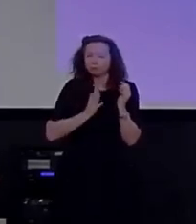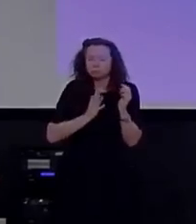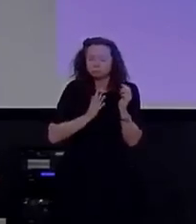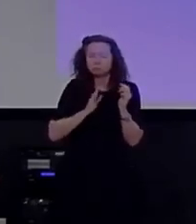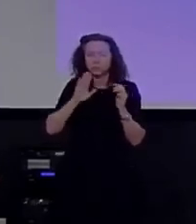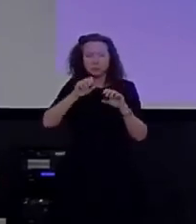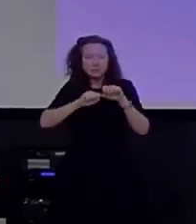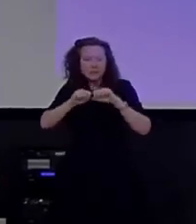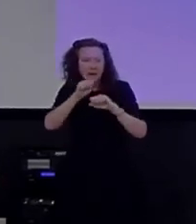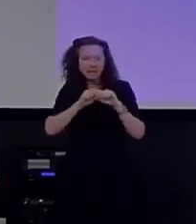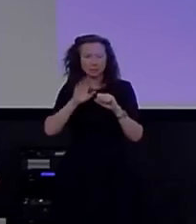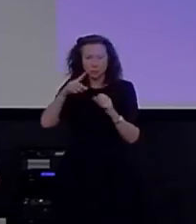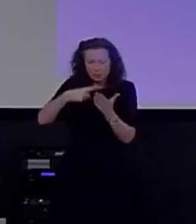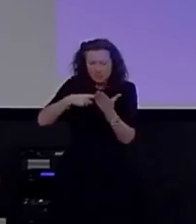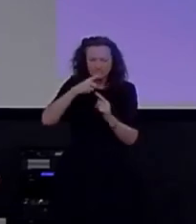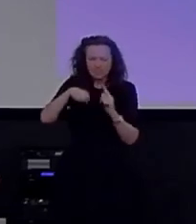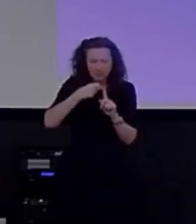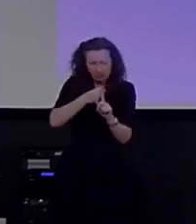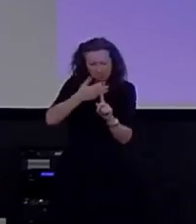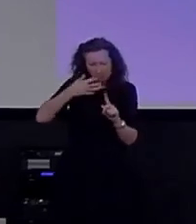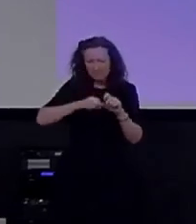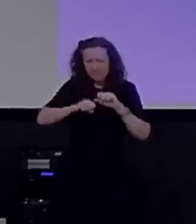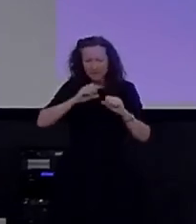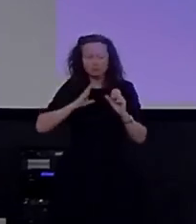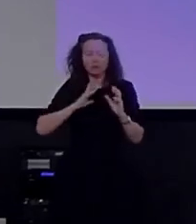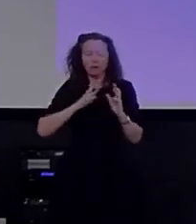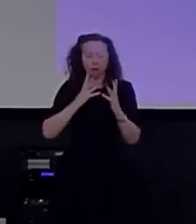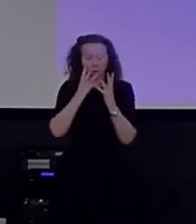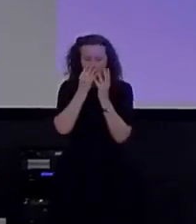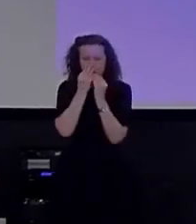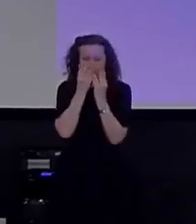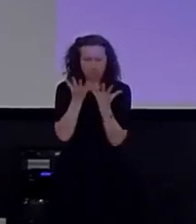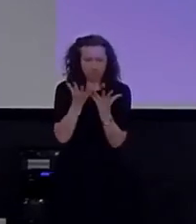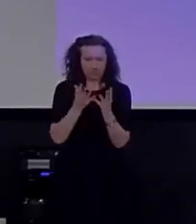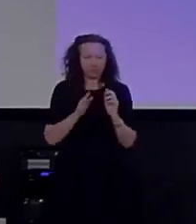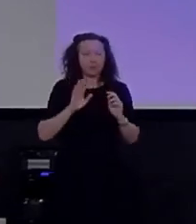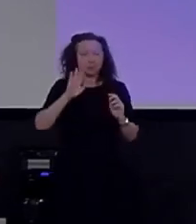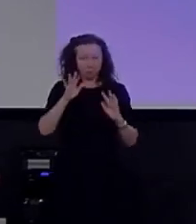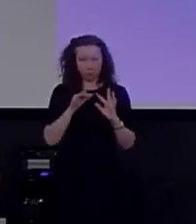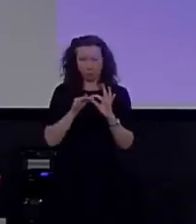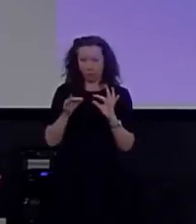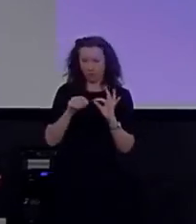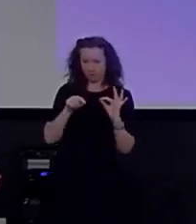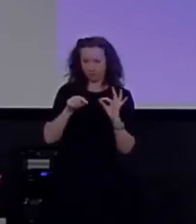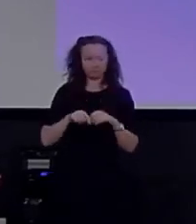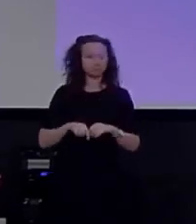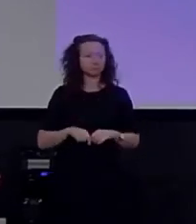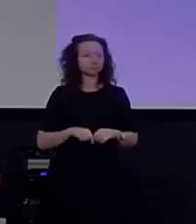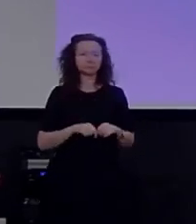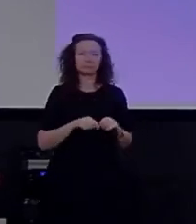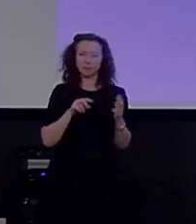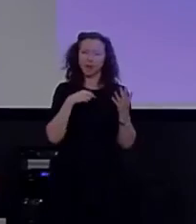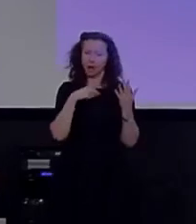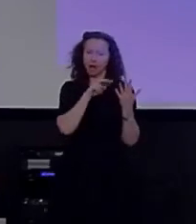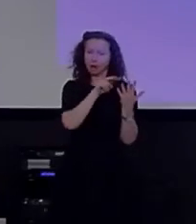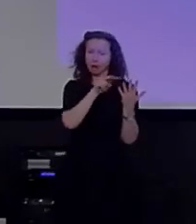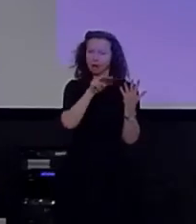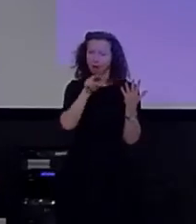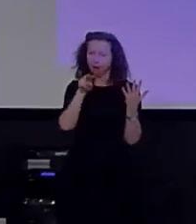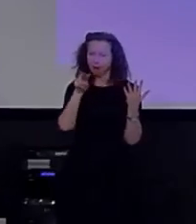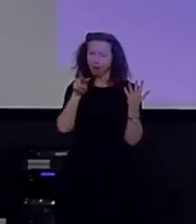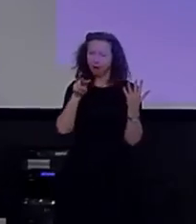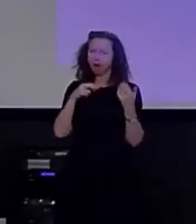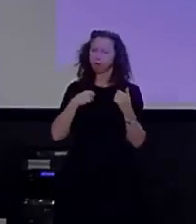science beautiful. And just as a comment, I found very satisfying the